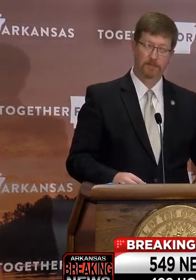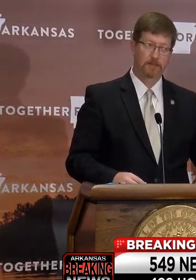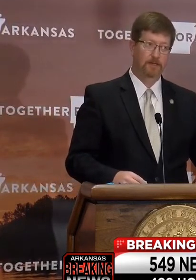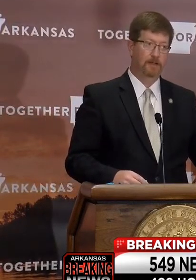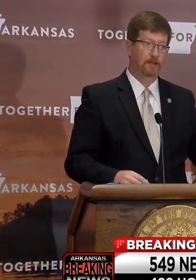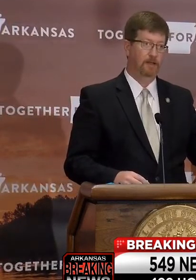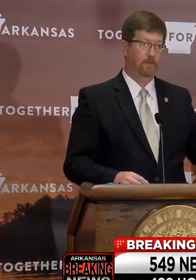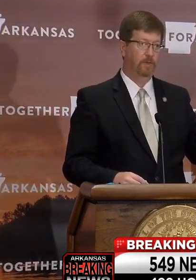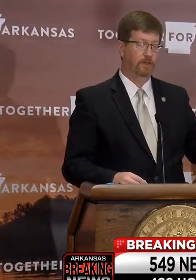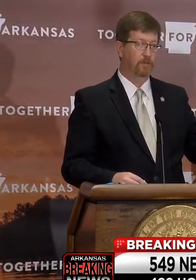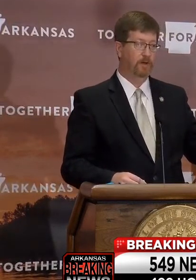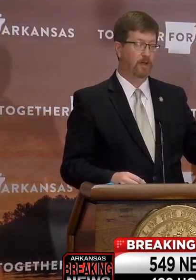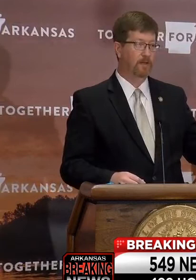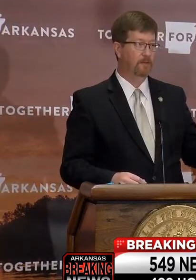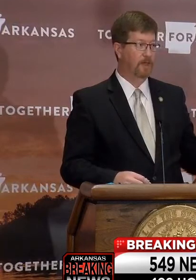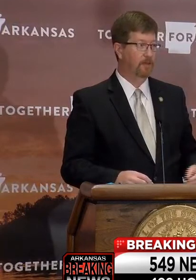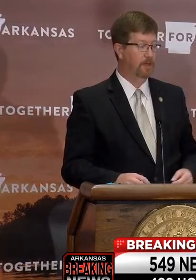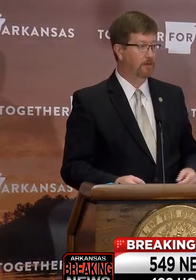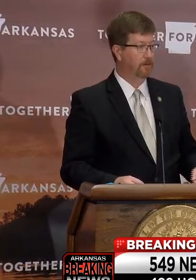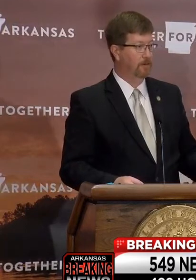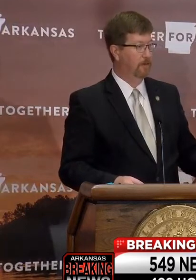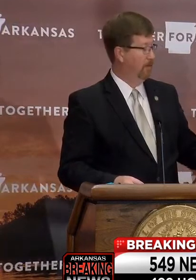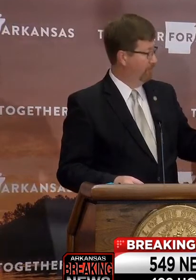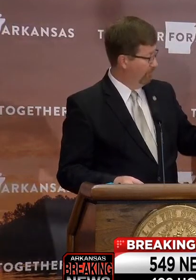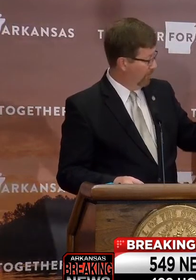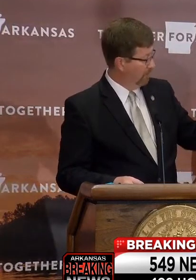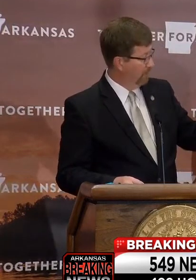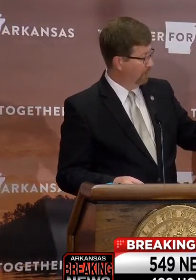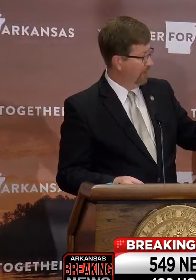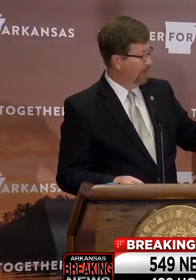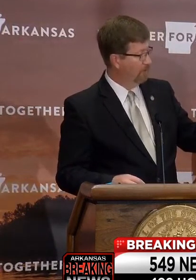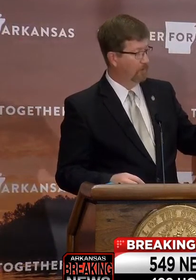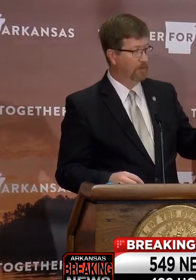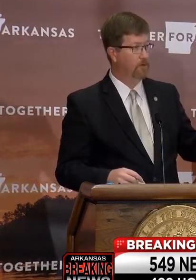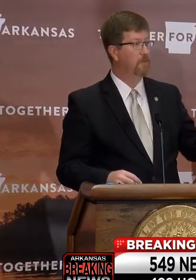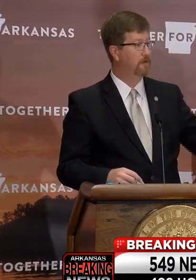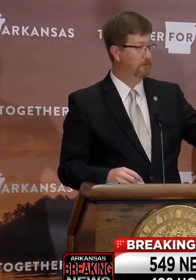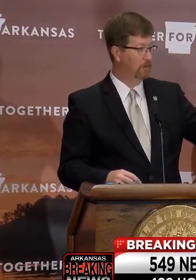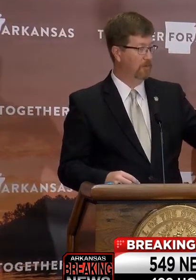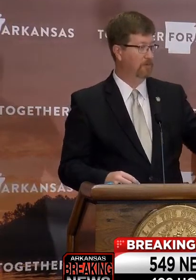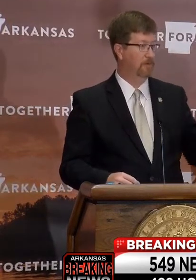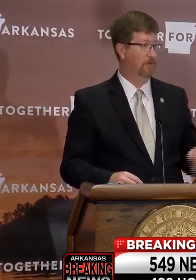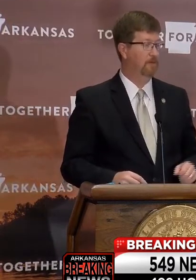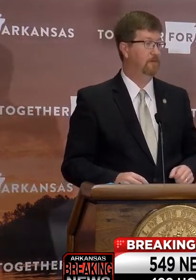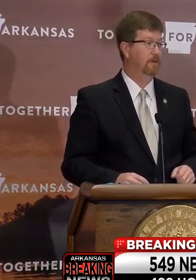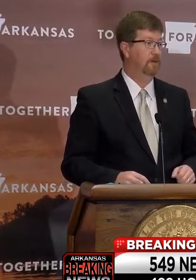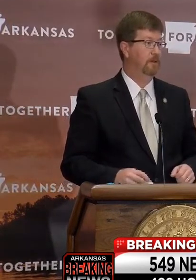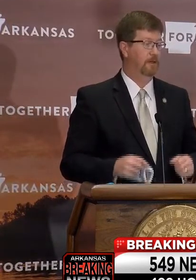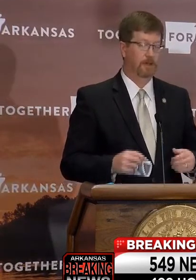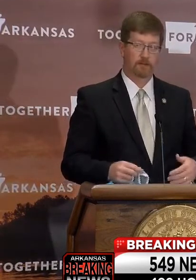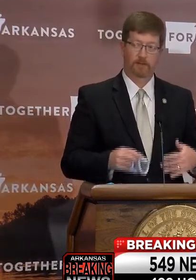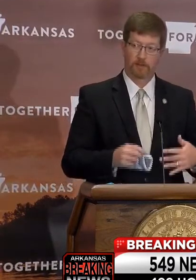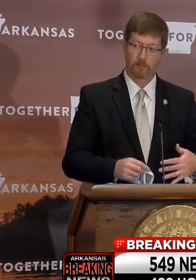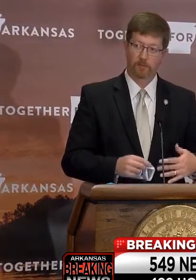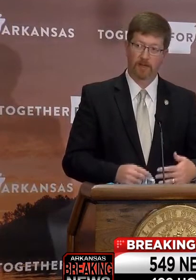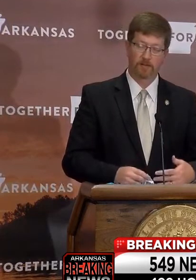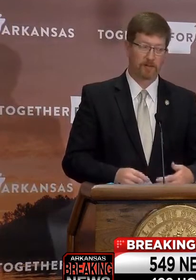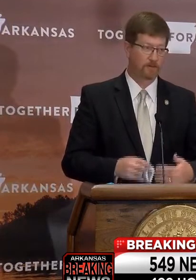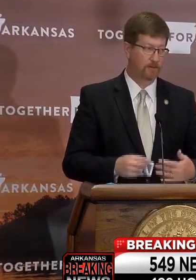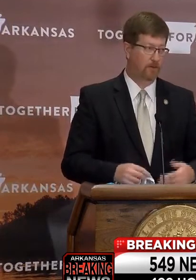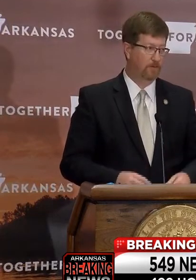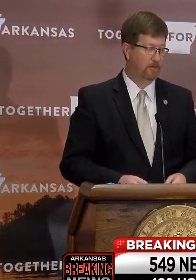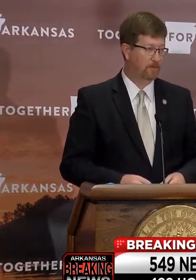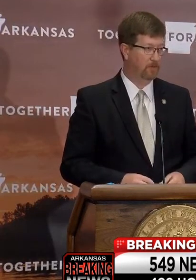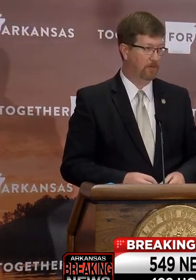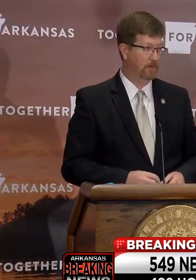document. We are not saying that if you fall into this category, you must do these things. Again, the local